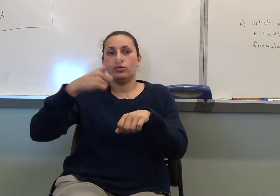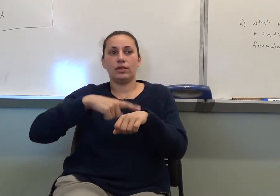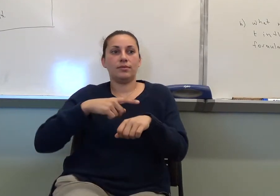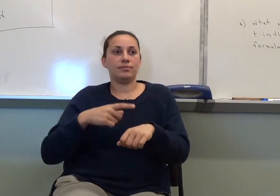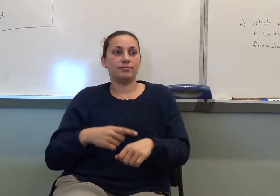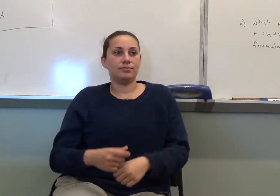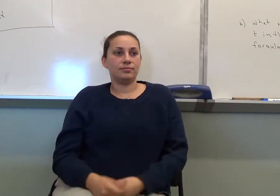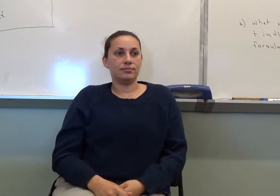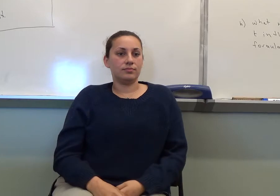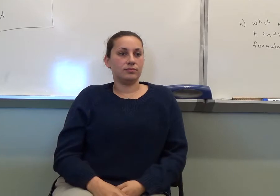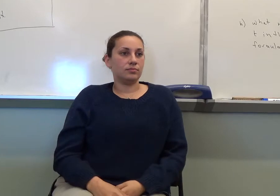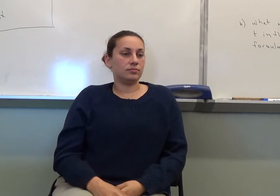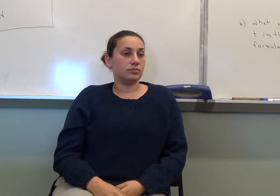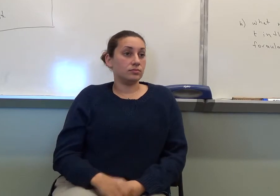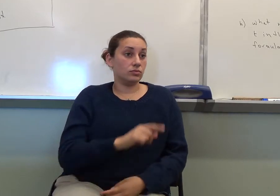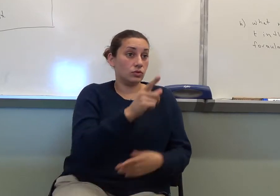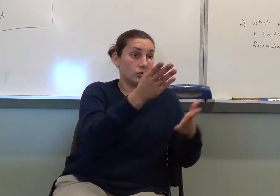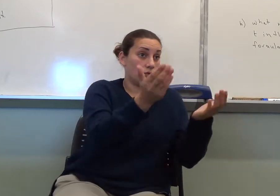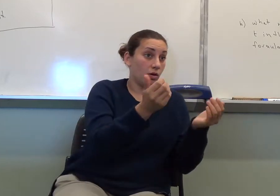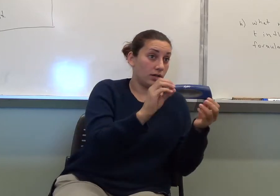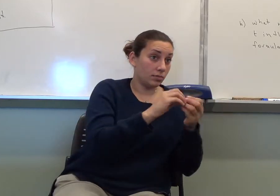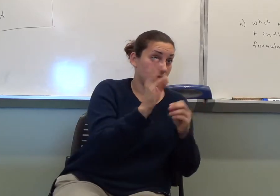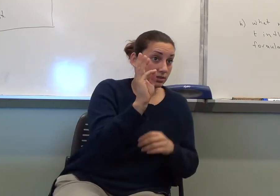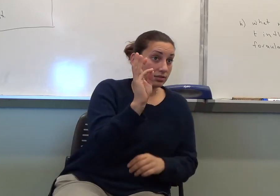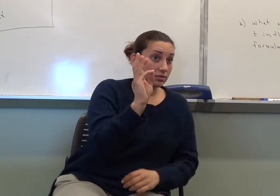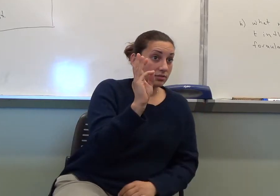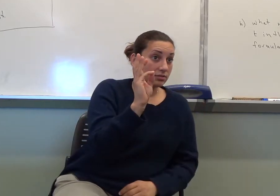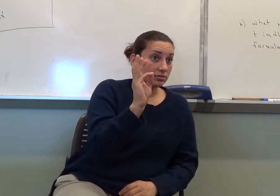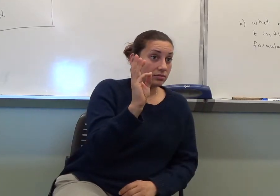is, then you get 0.68, and